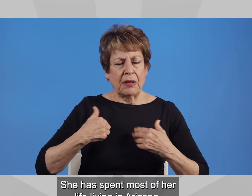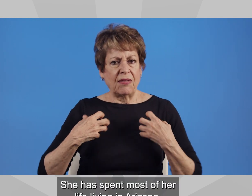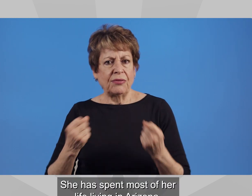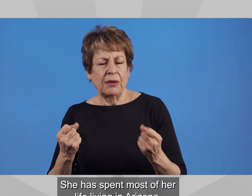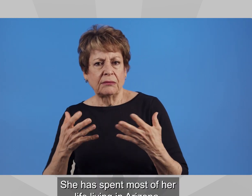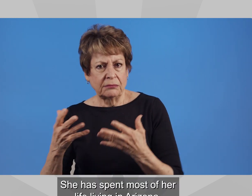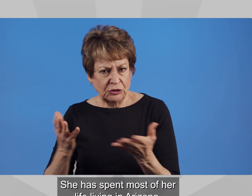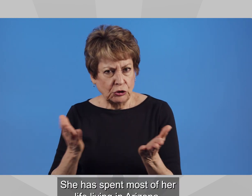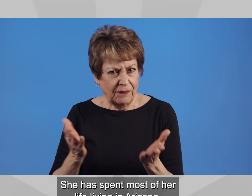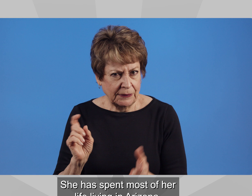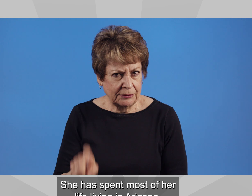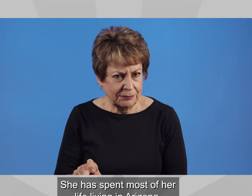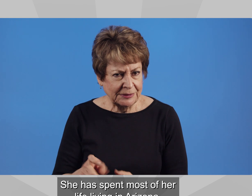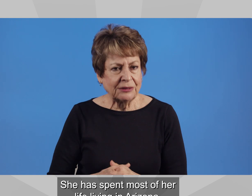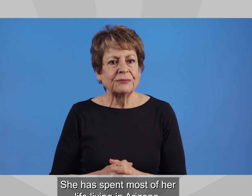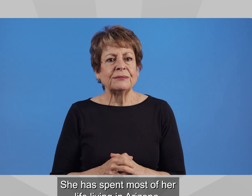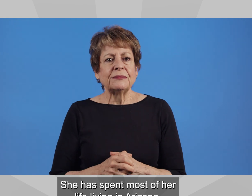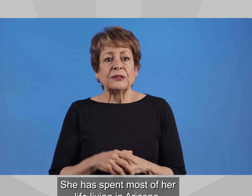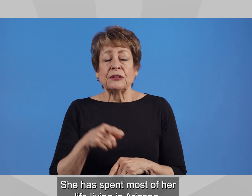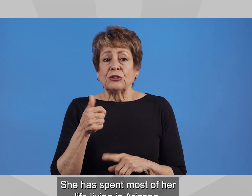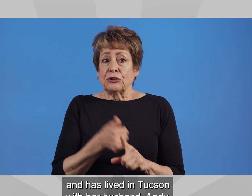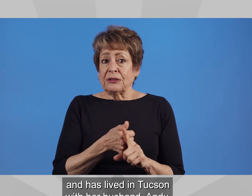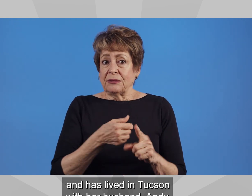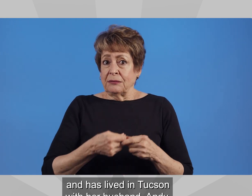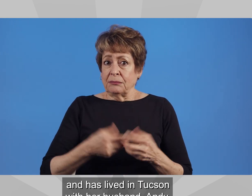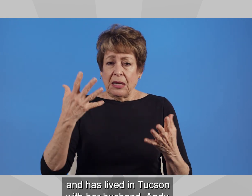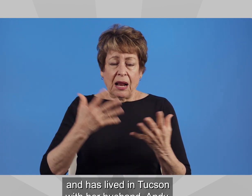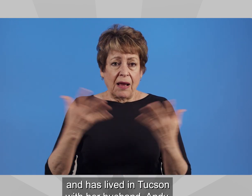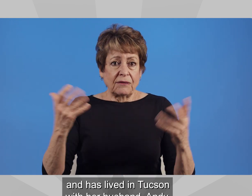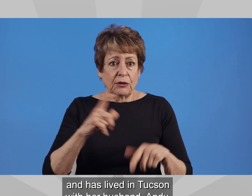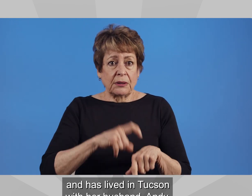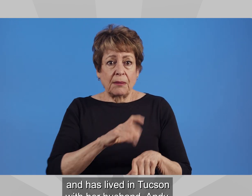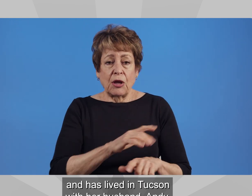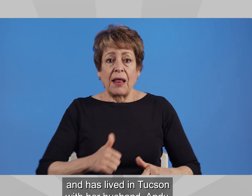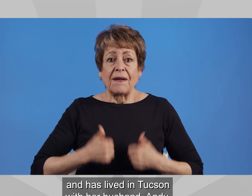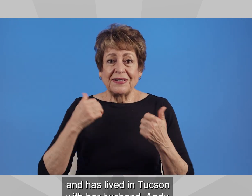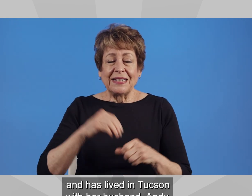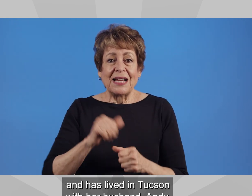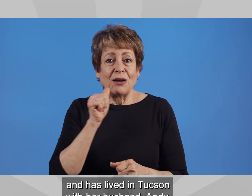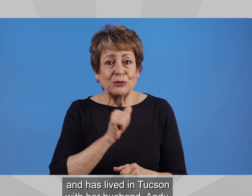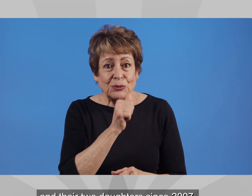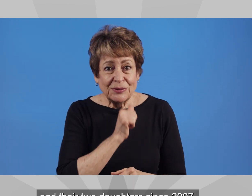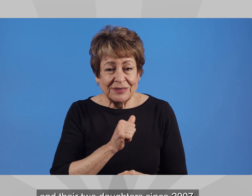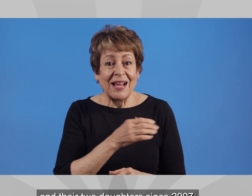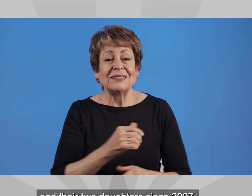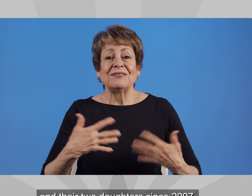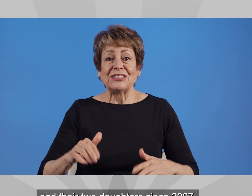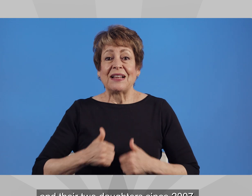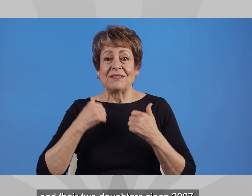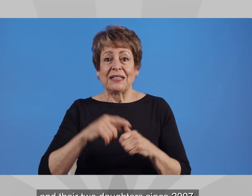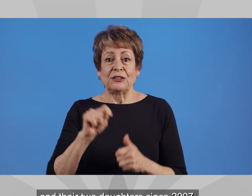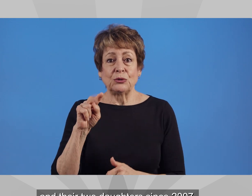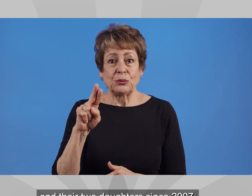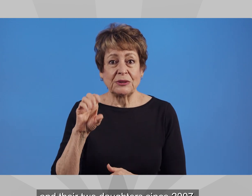She has spent most of her life living in Arizona and has lived in Tucson with her husband, Andy, and their 2